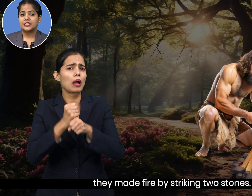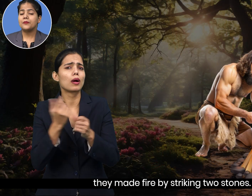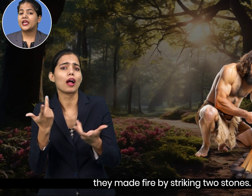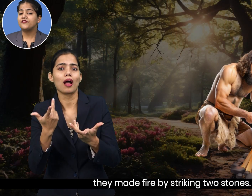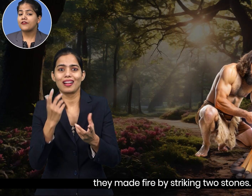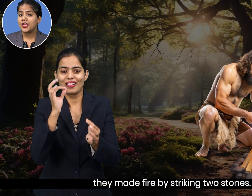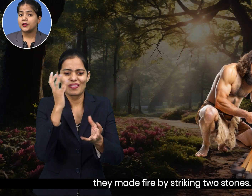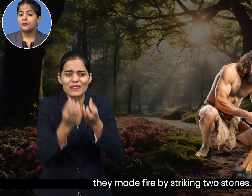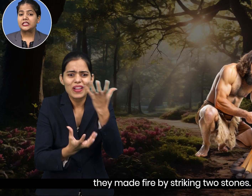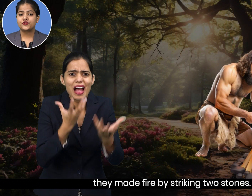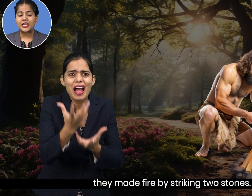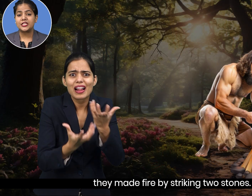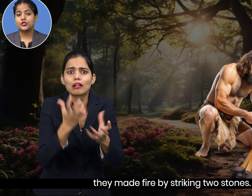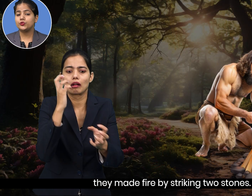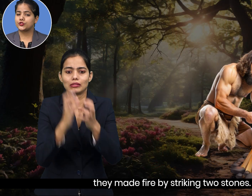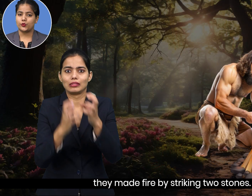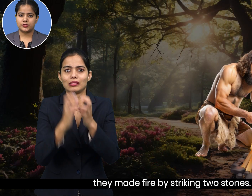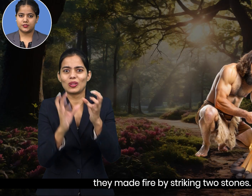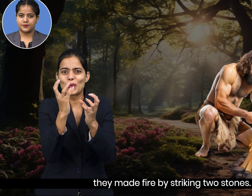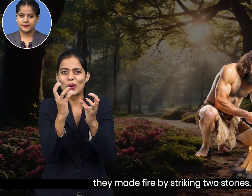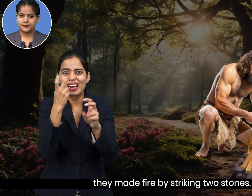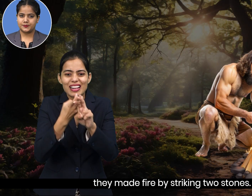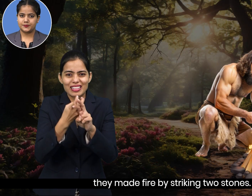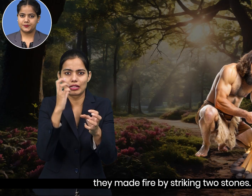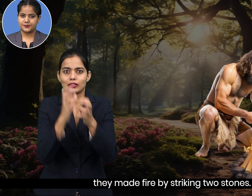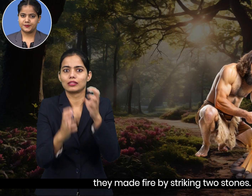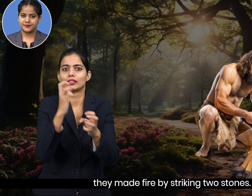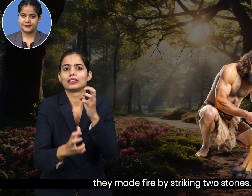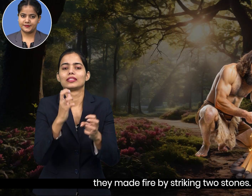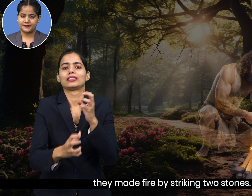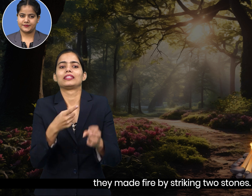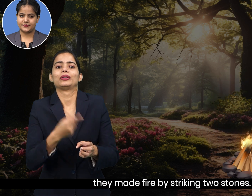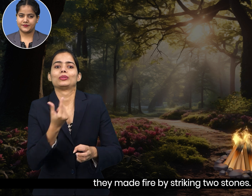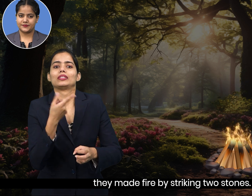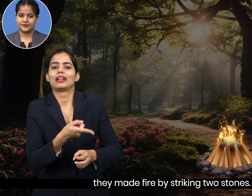Probably, they made fire by striking two stones.